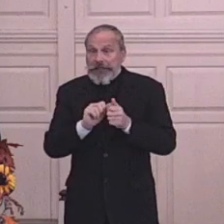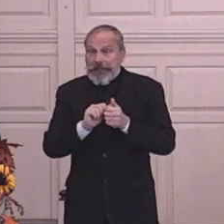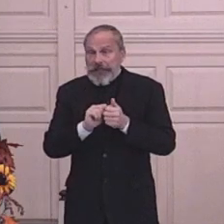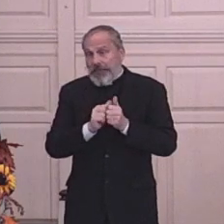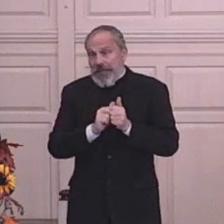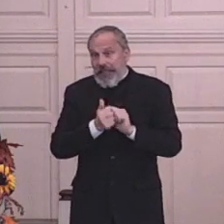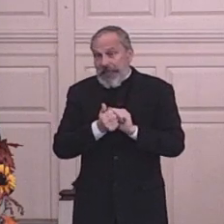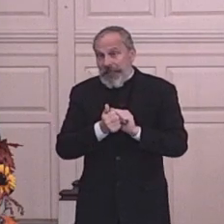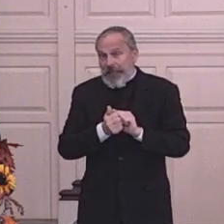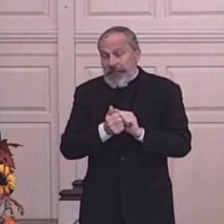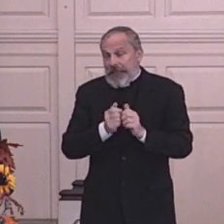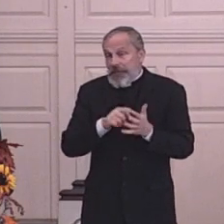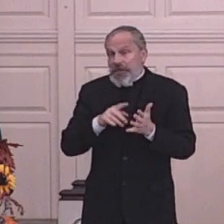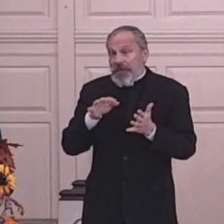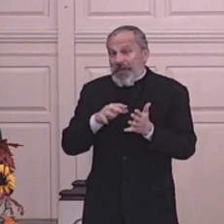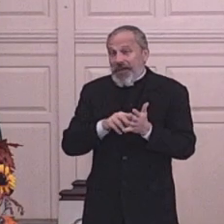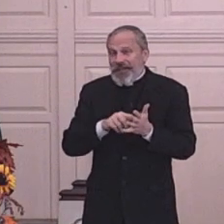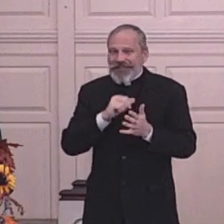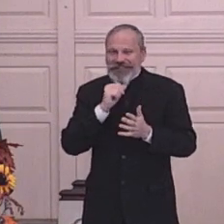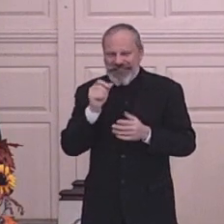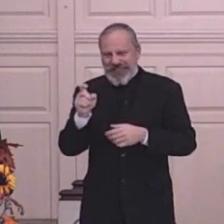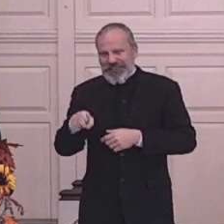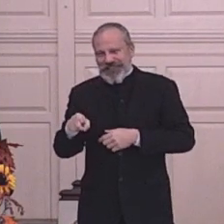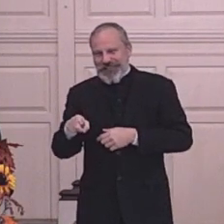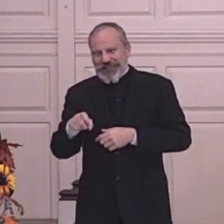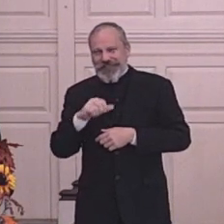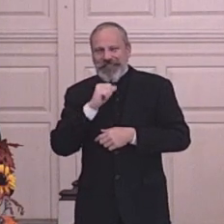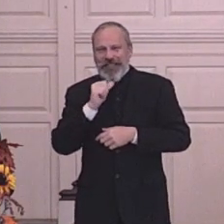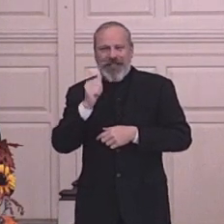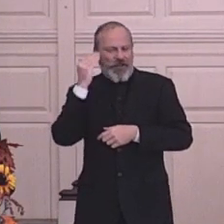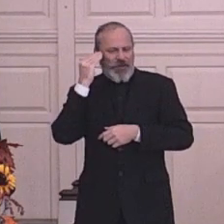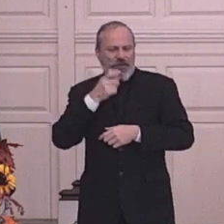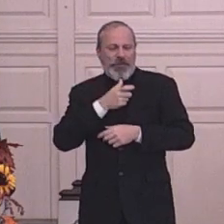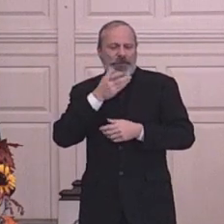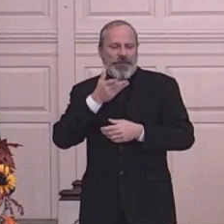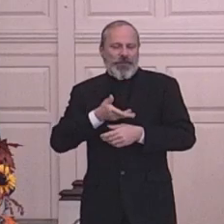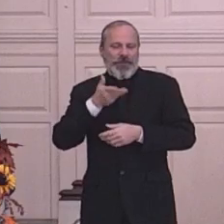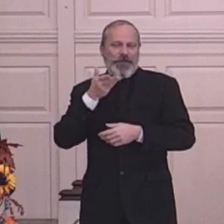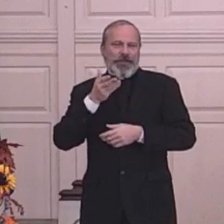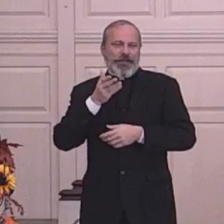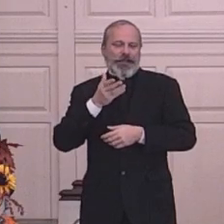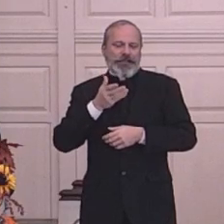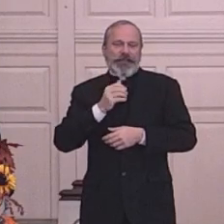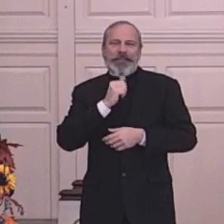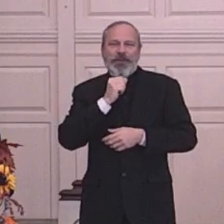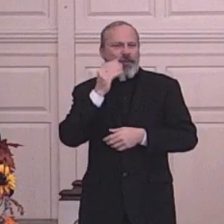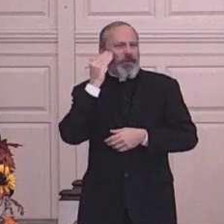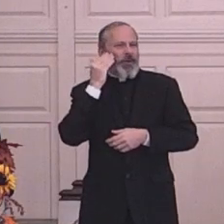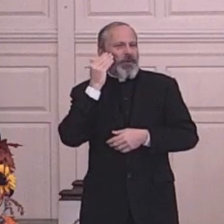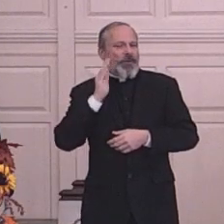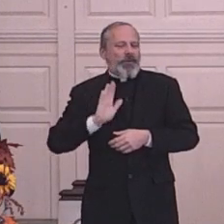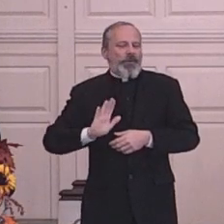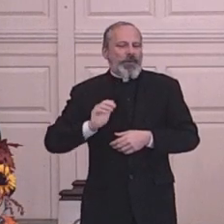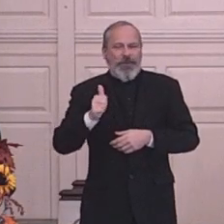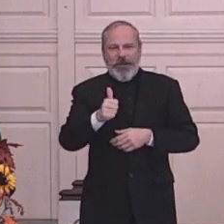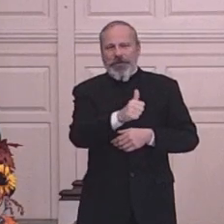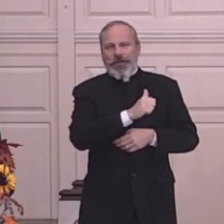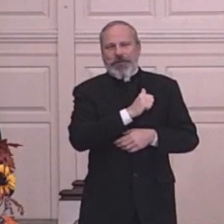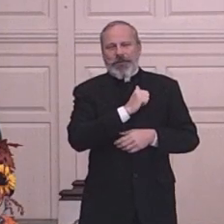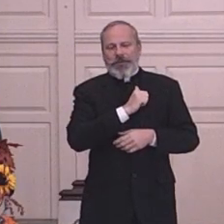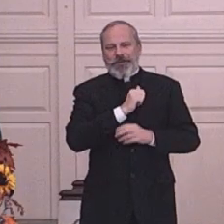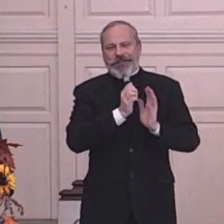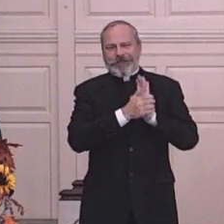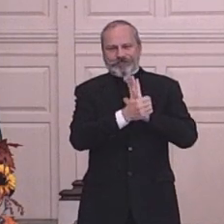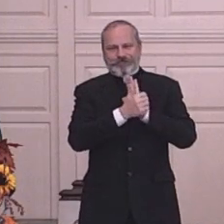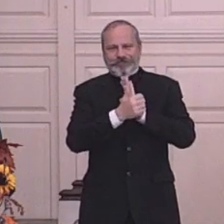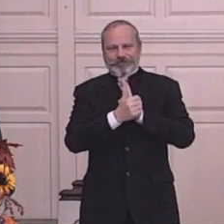unnecessarily. They are not aware of who they are. They are not aware of their giftedness. The master knows why